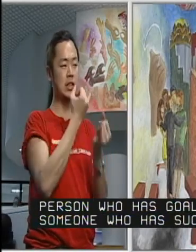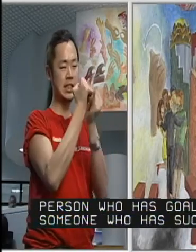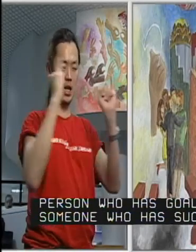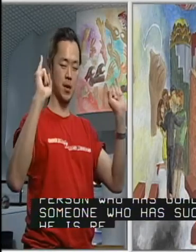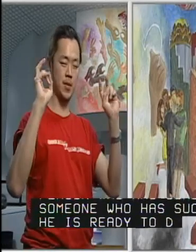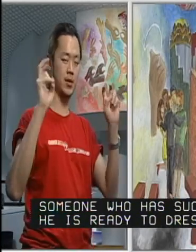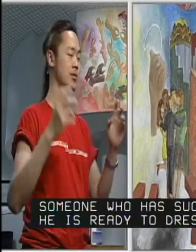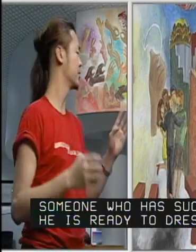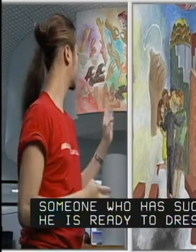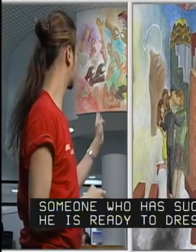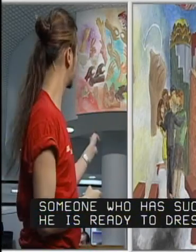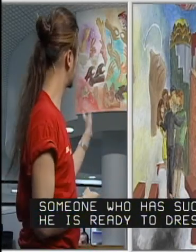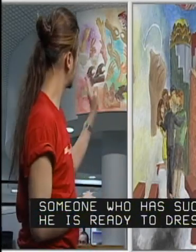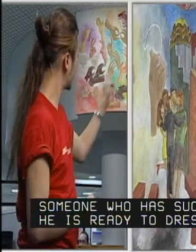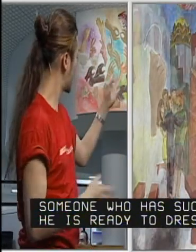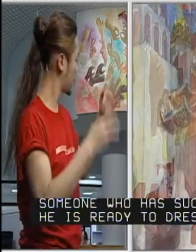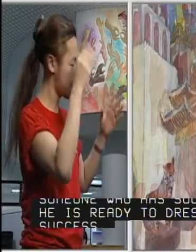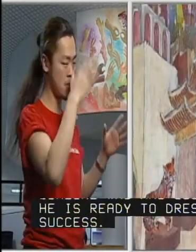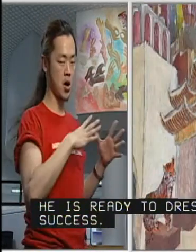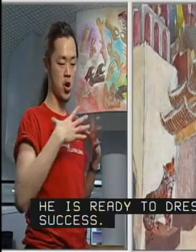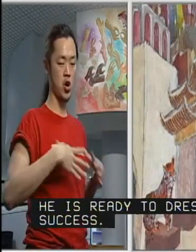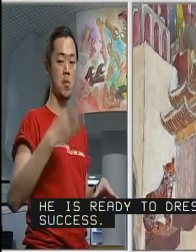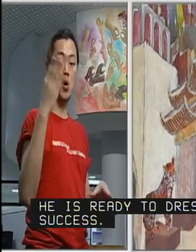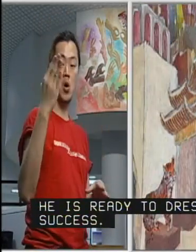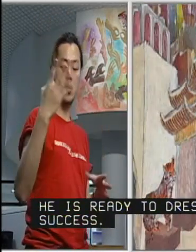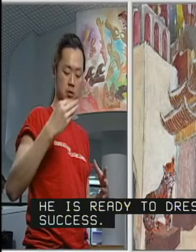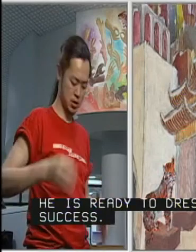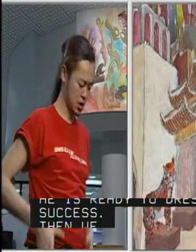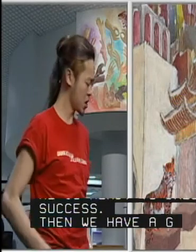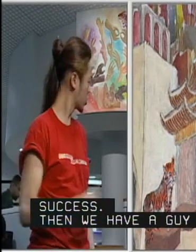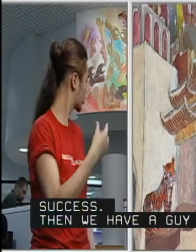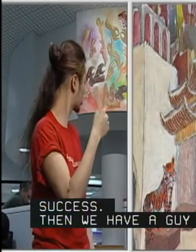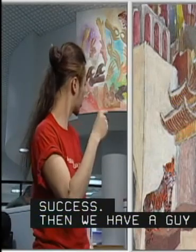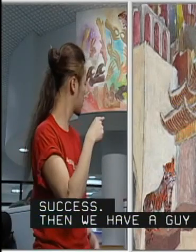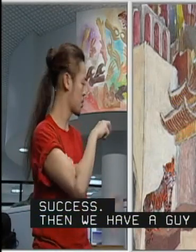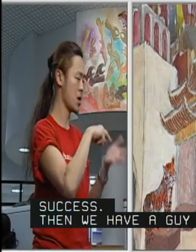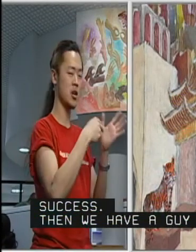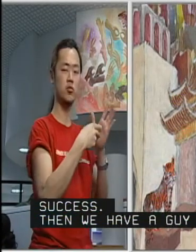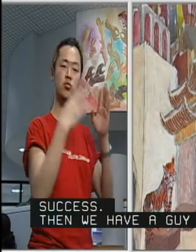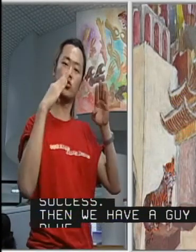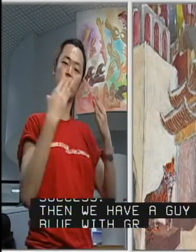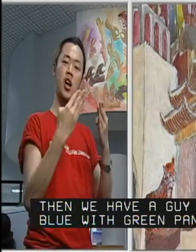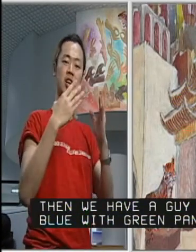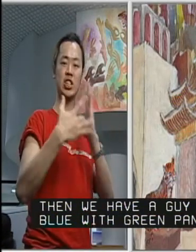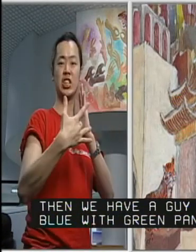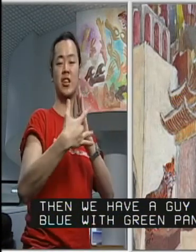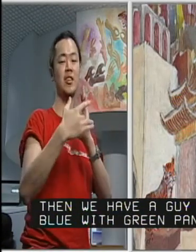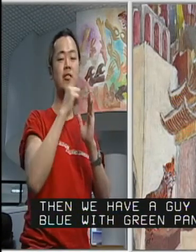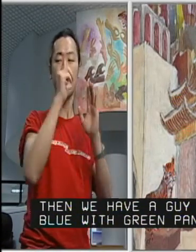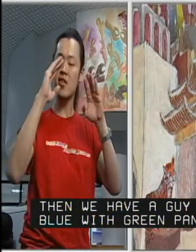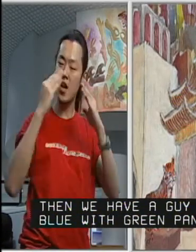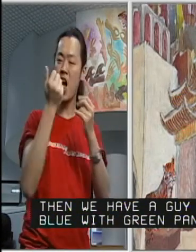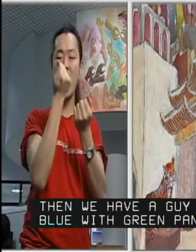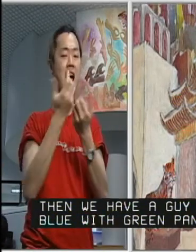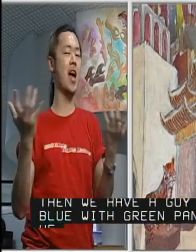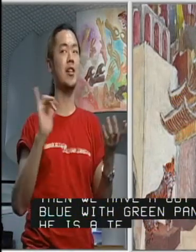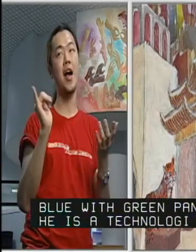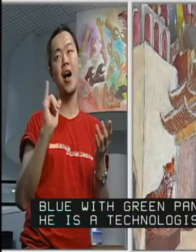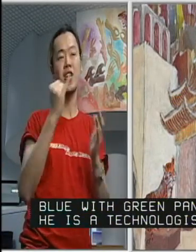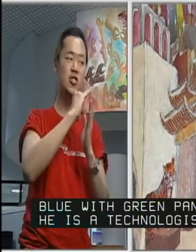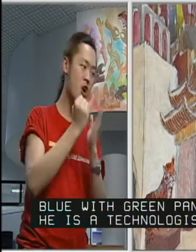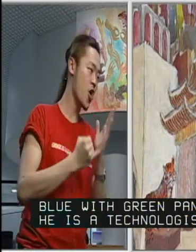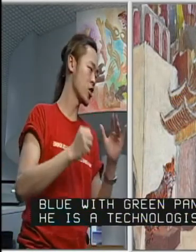in mind. He's ready to dress for success. Then we have a guy over here in blue with green pants.